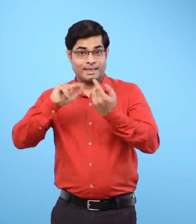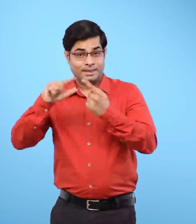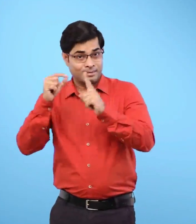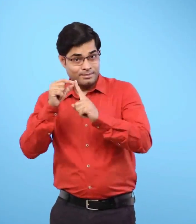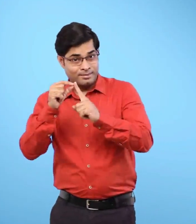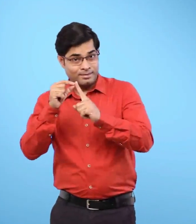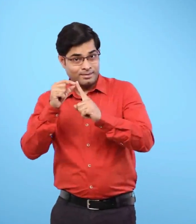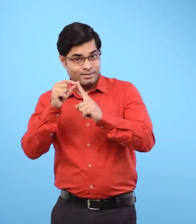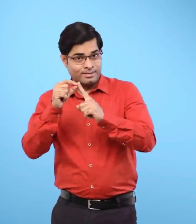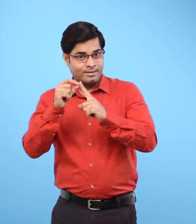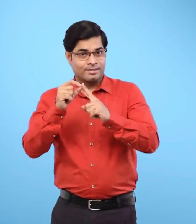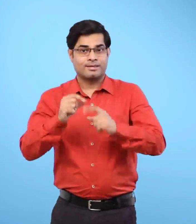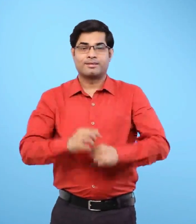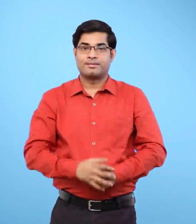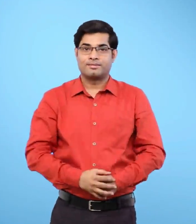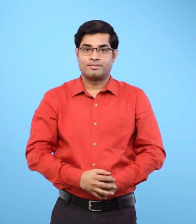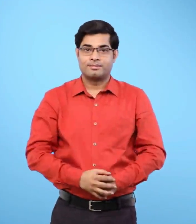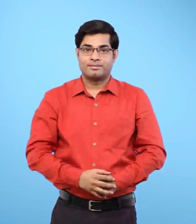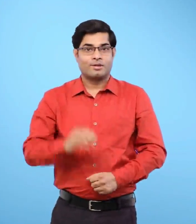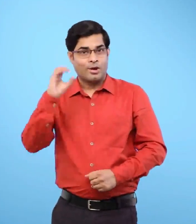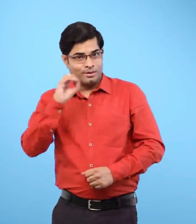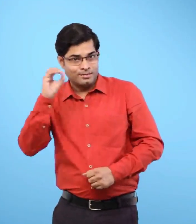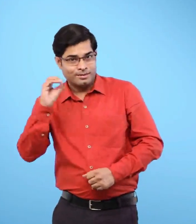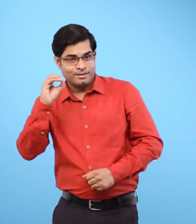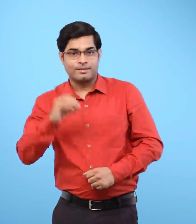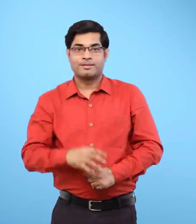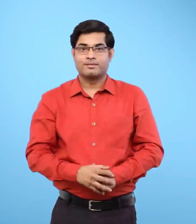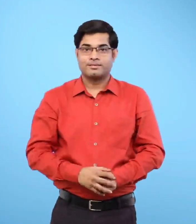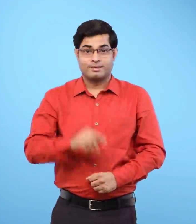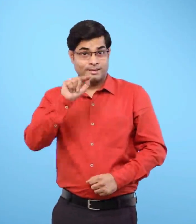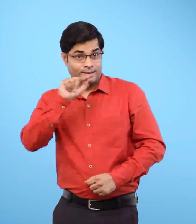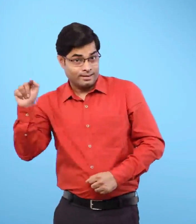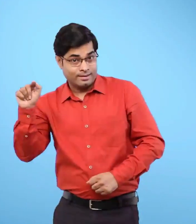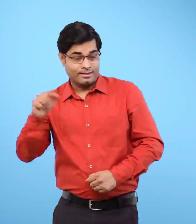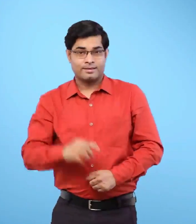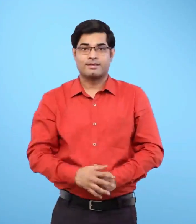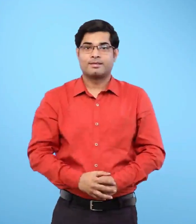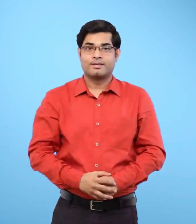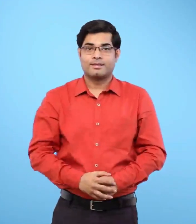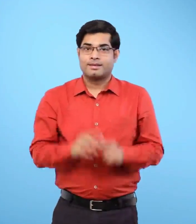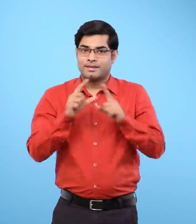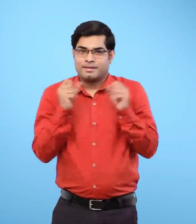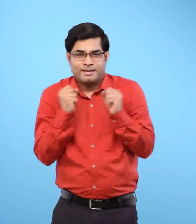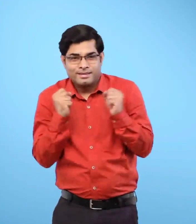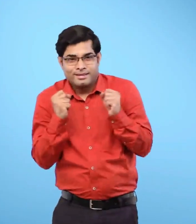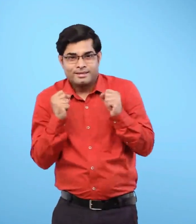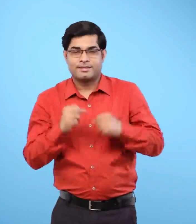September, October, dash, December.